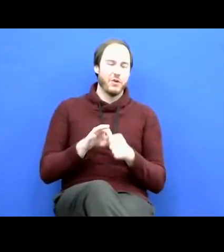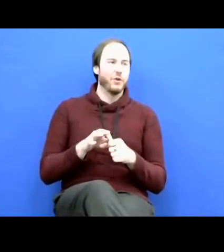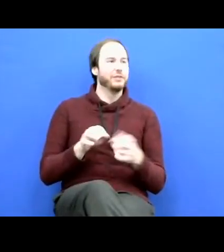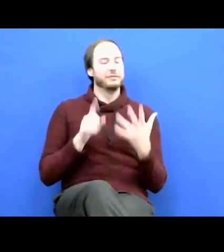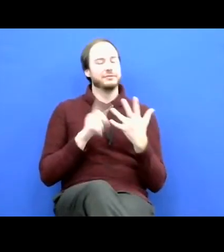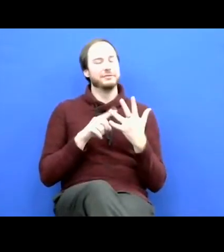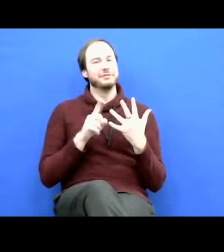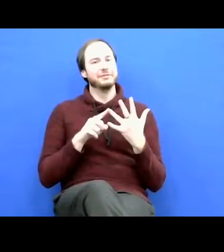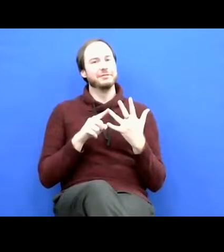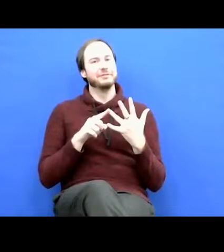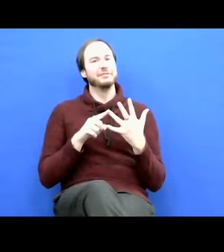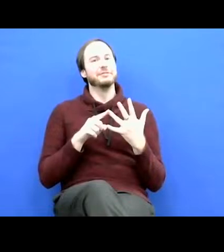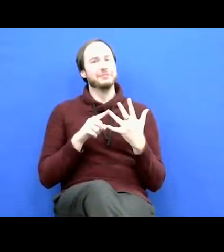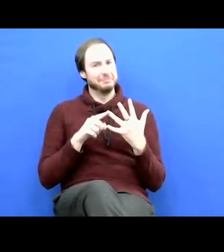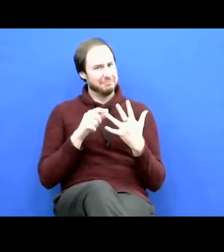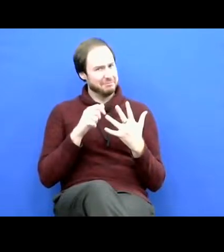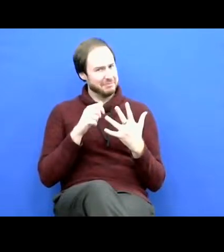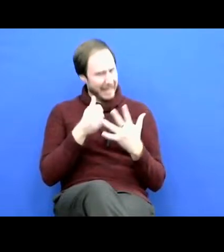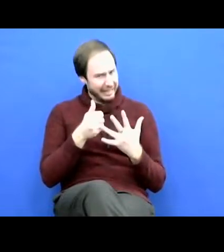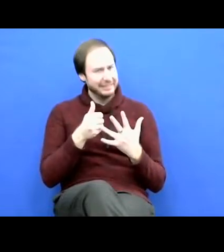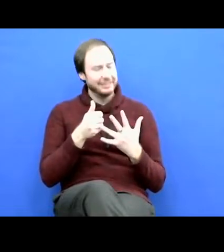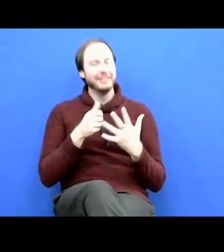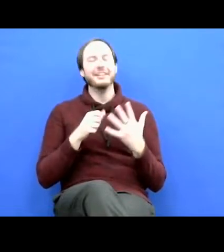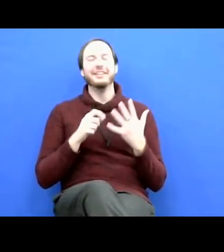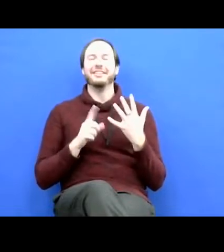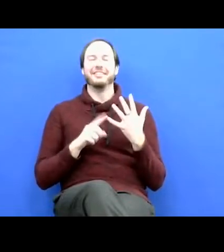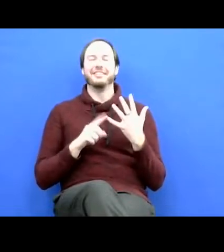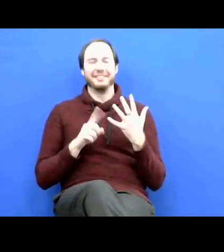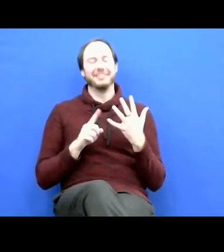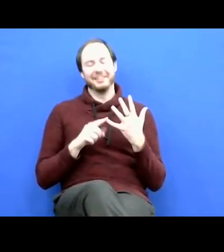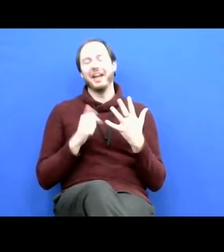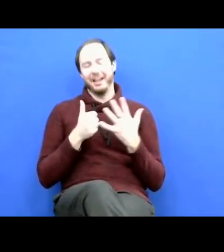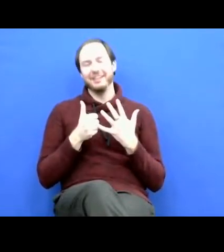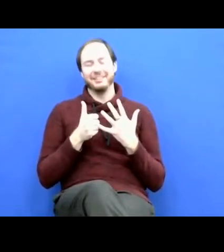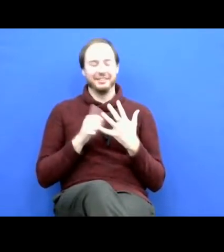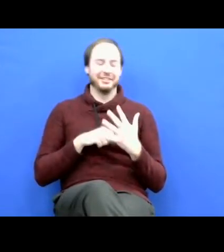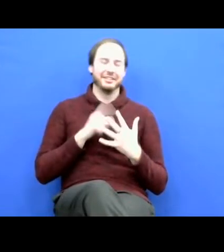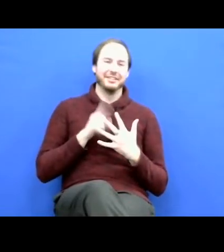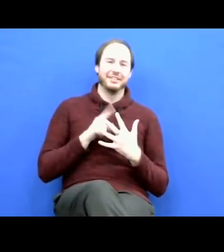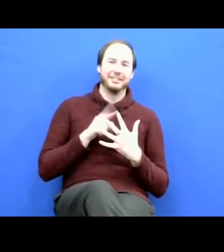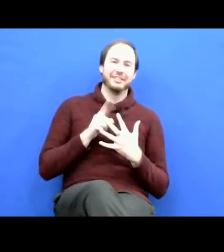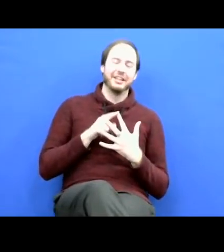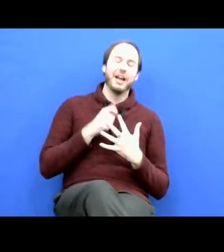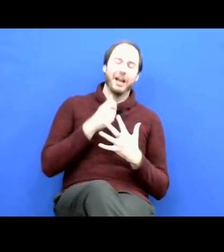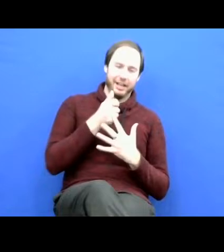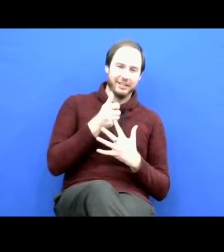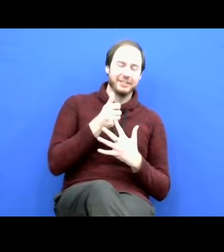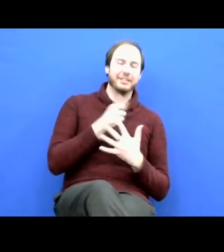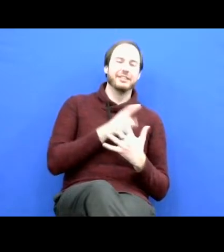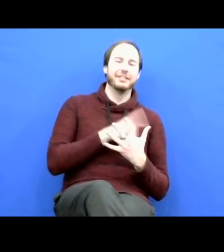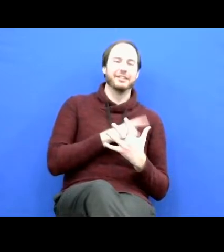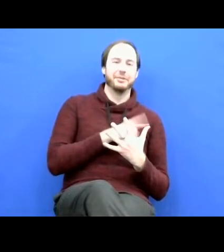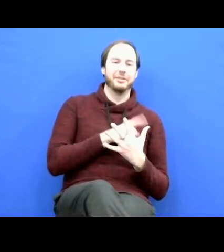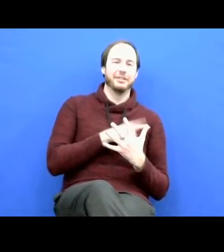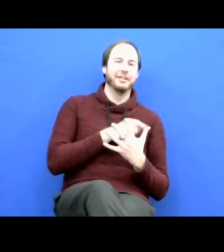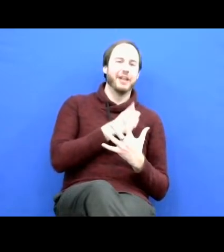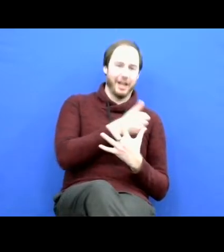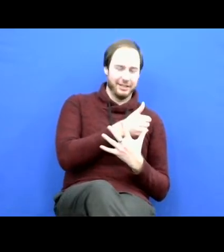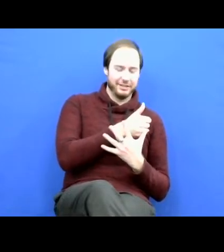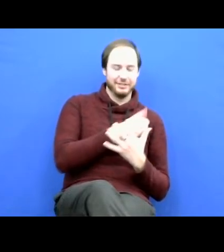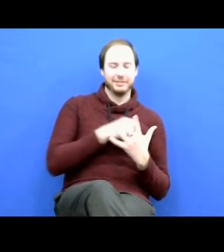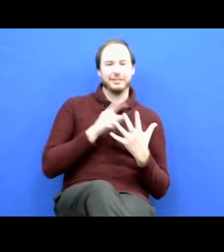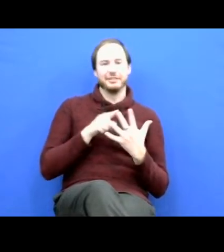Councilmember Safranik, Aye. Councilmember Bolsner, Aye. Councilmember Page. Aye. Councilmember Belanca,